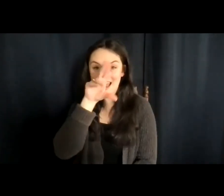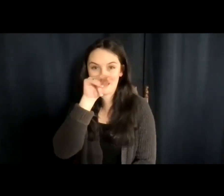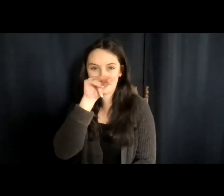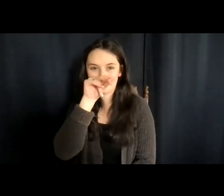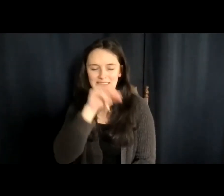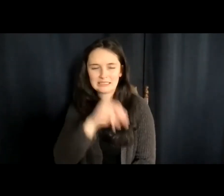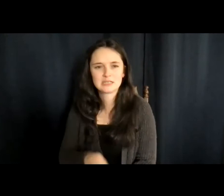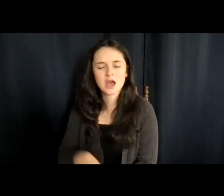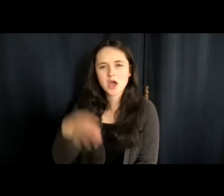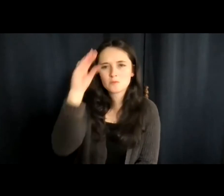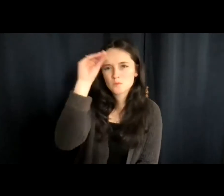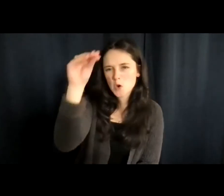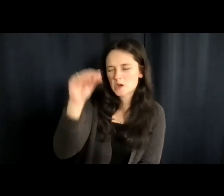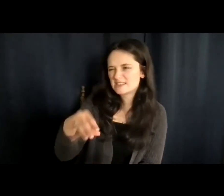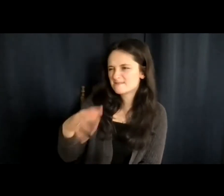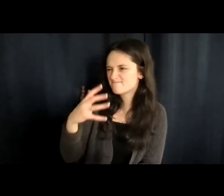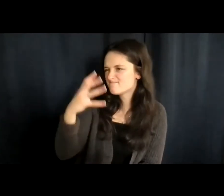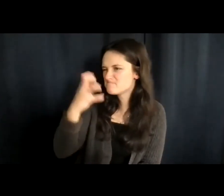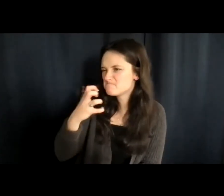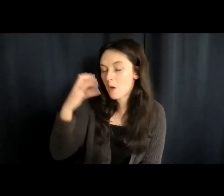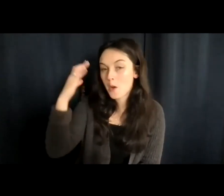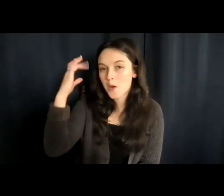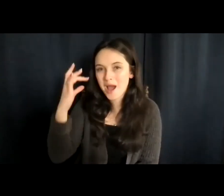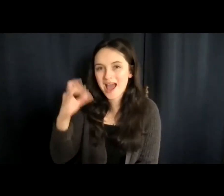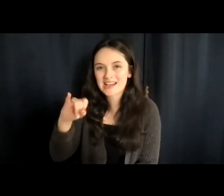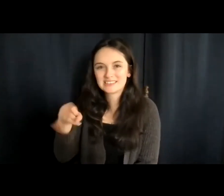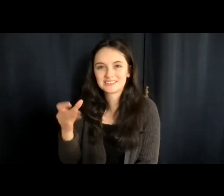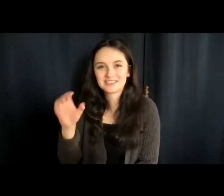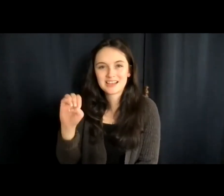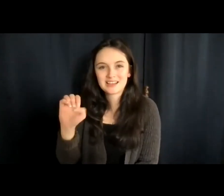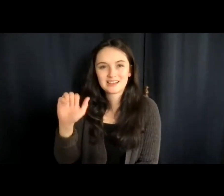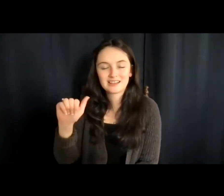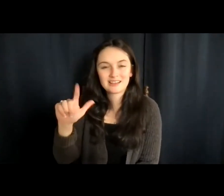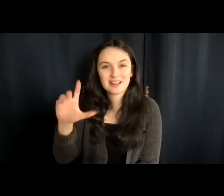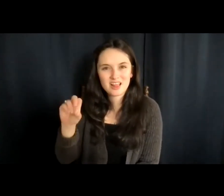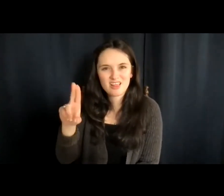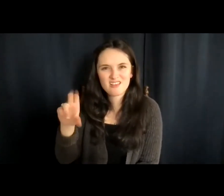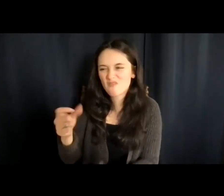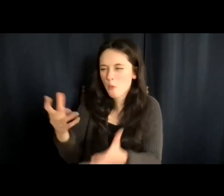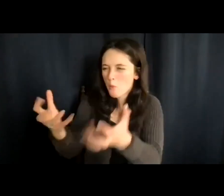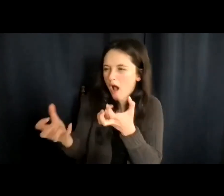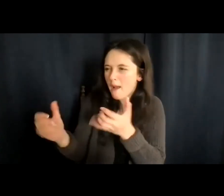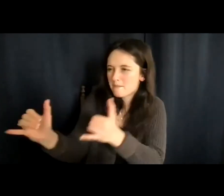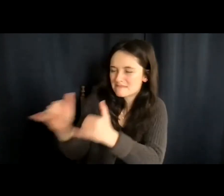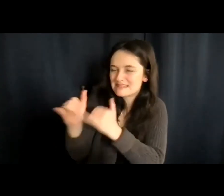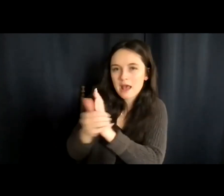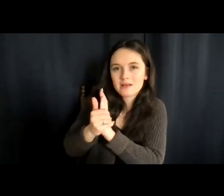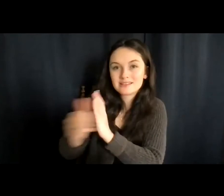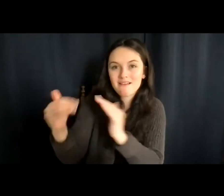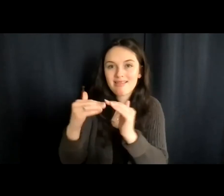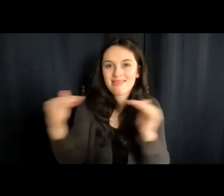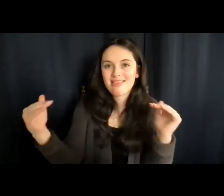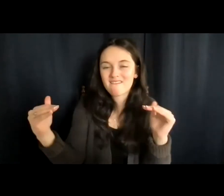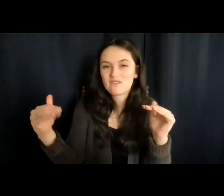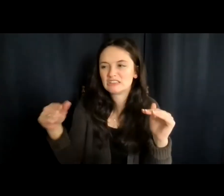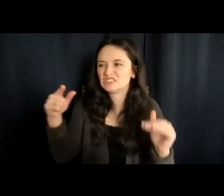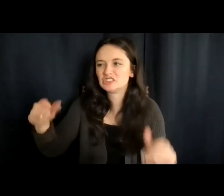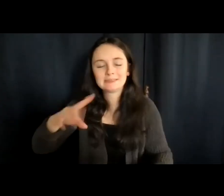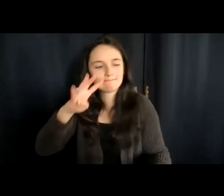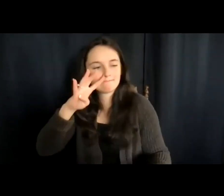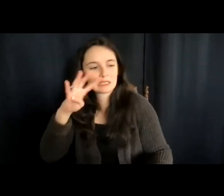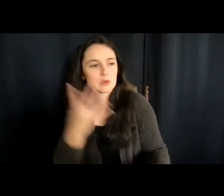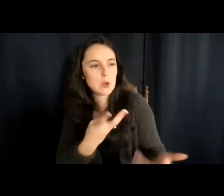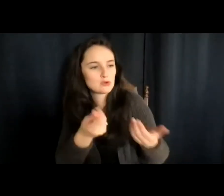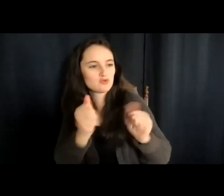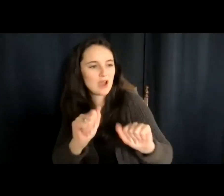boys called her bad names. She tried not to care, but way down deep, the names hurt. Melba used her horn to turn all